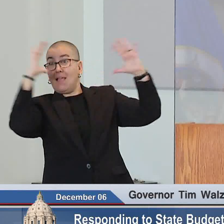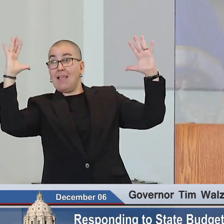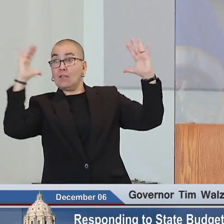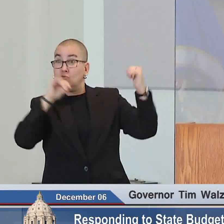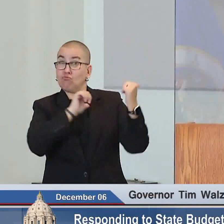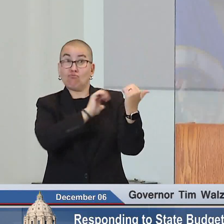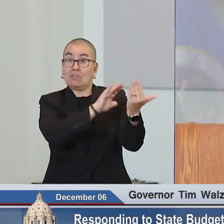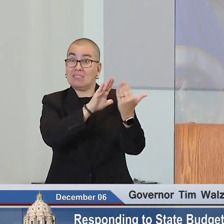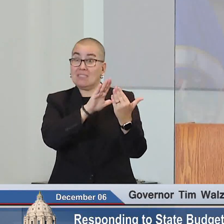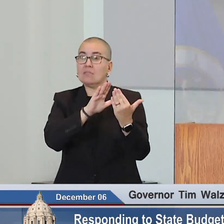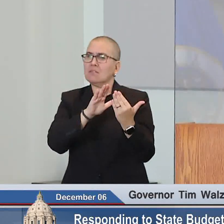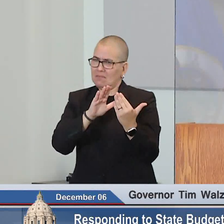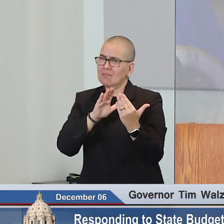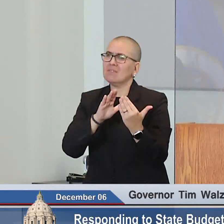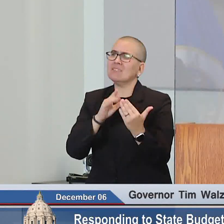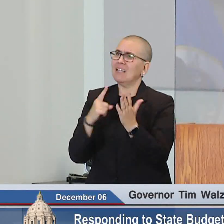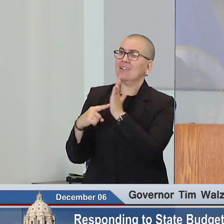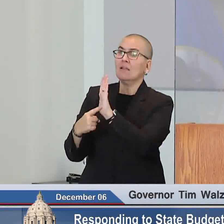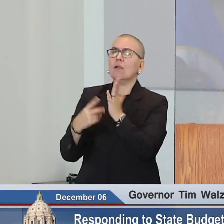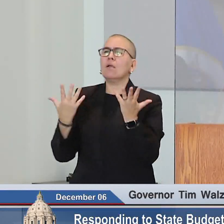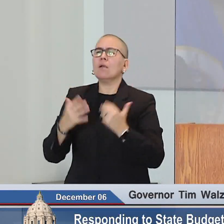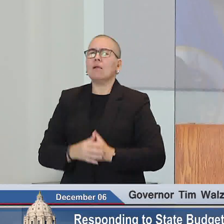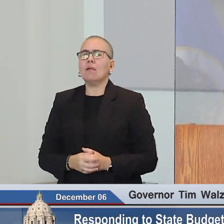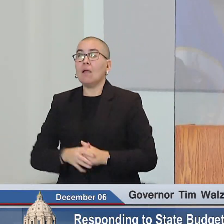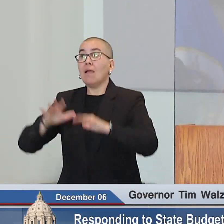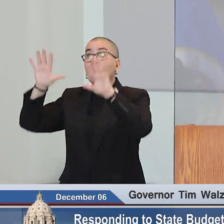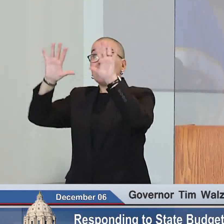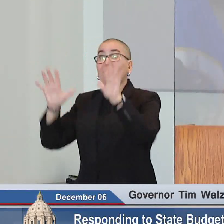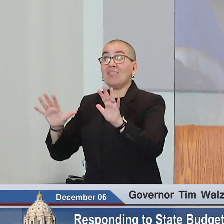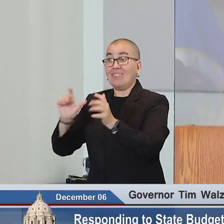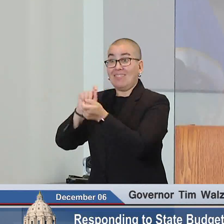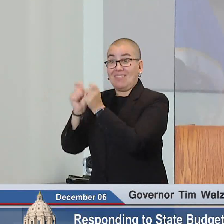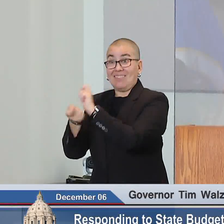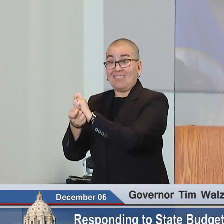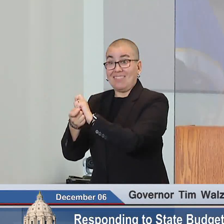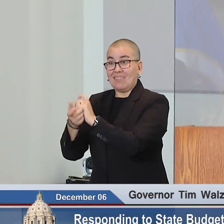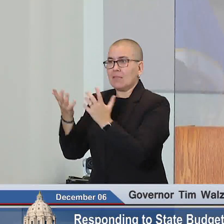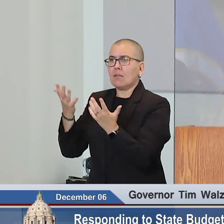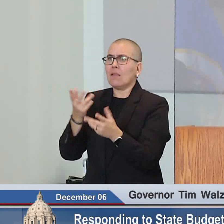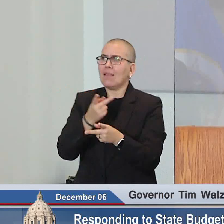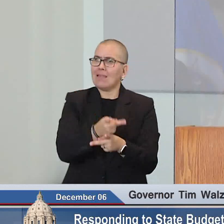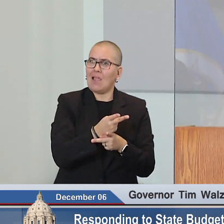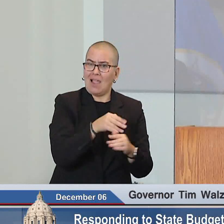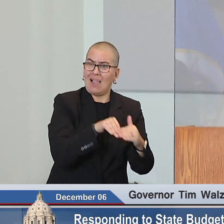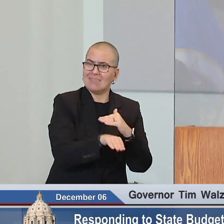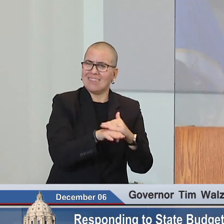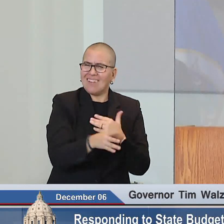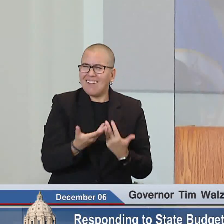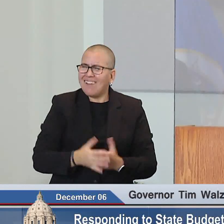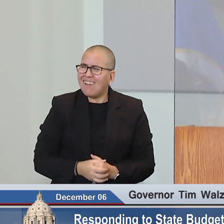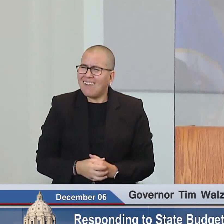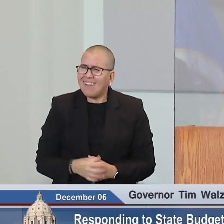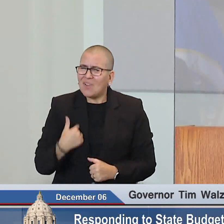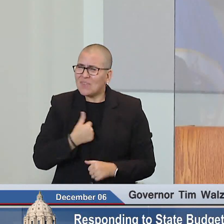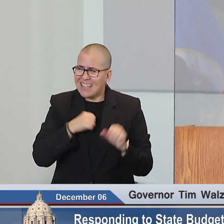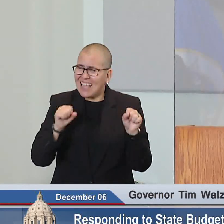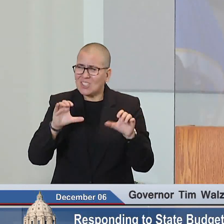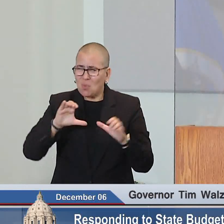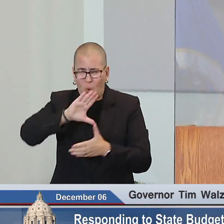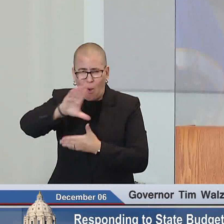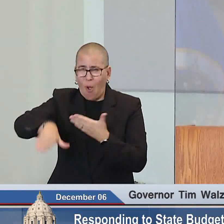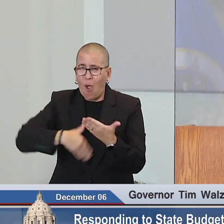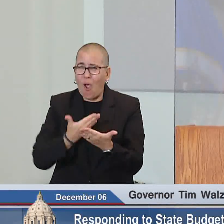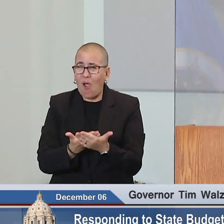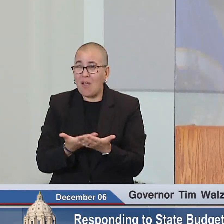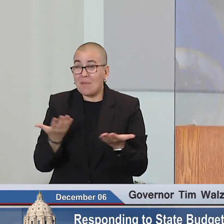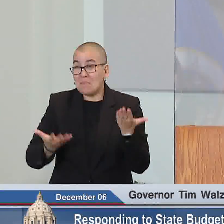climate change and health care access and those types of things. We can do that. And when I say we can do it all, we may not get everything we want, but there is